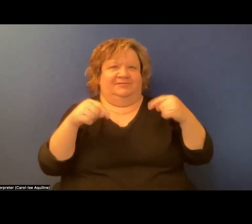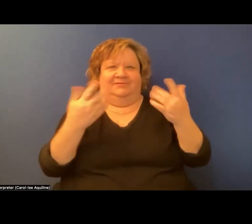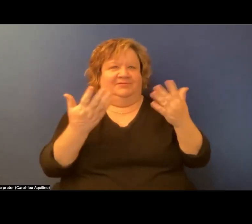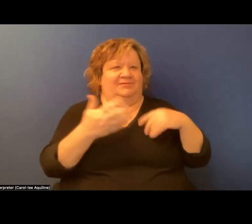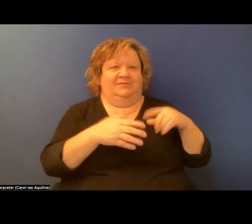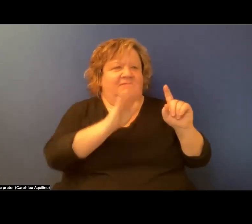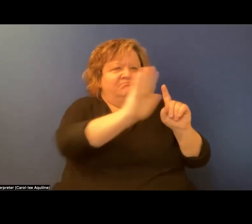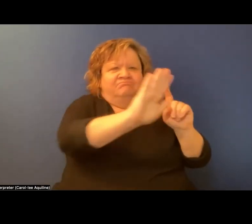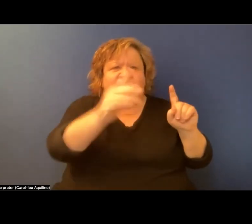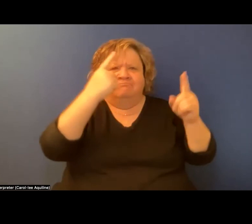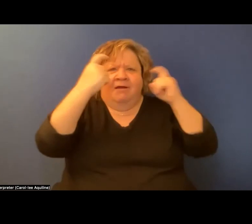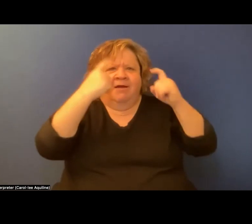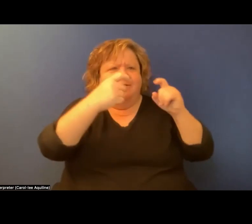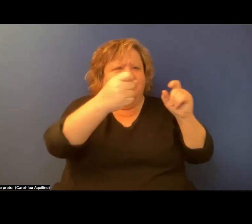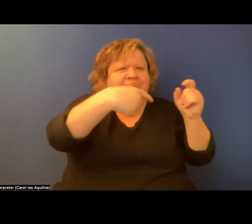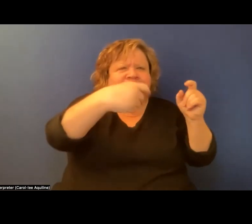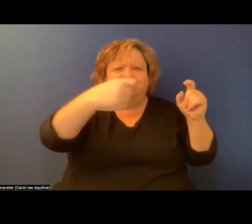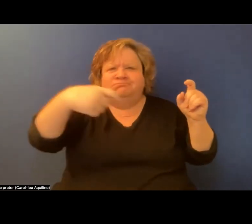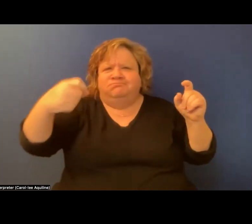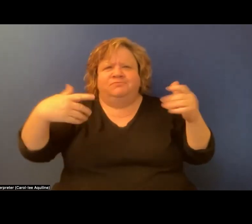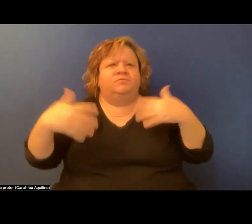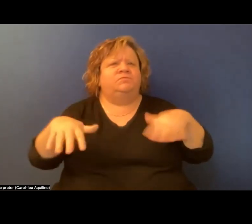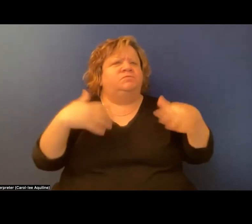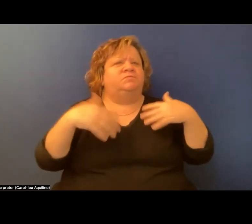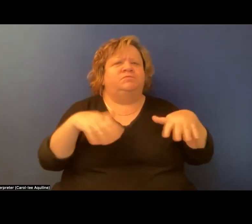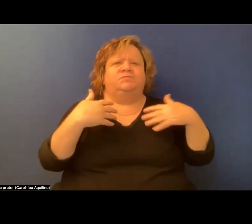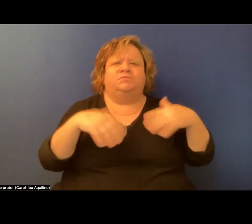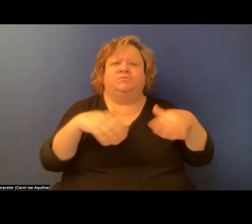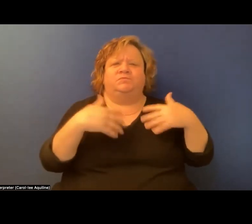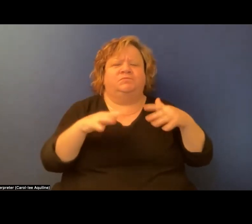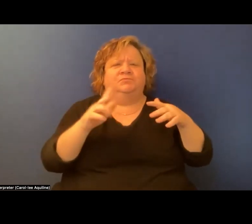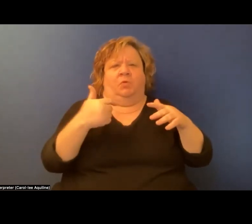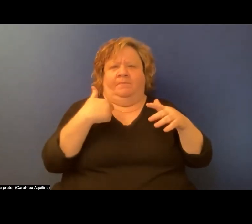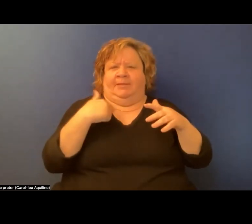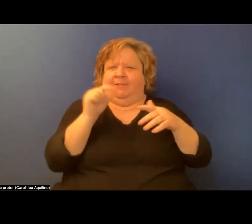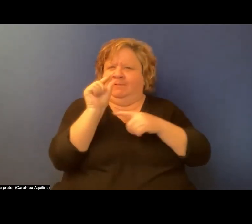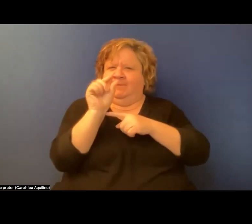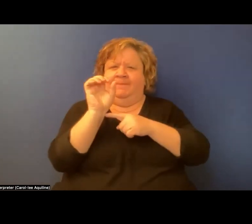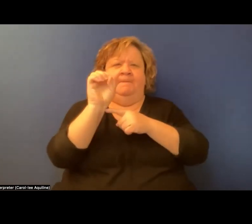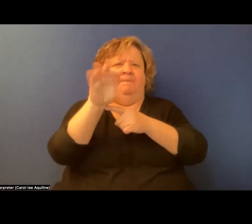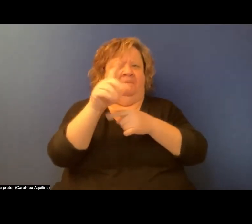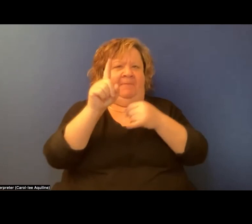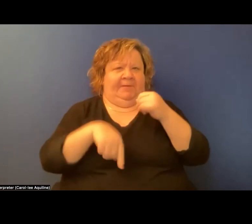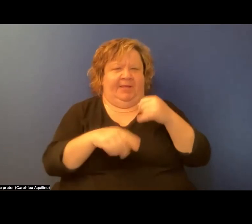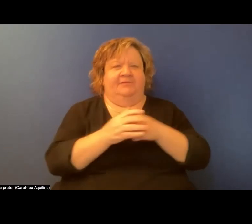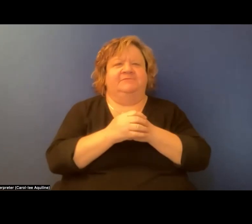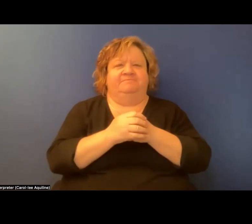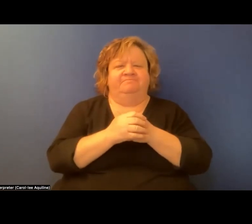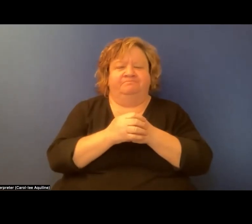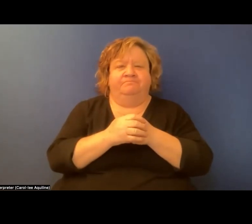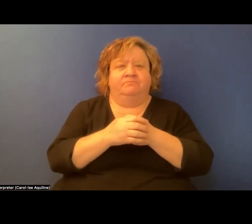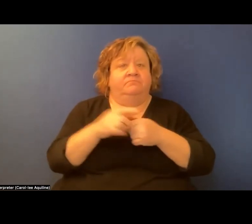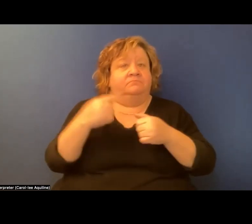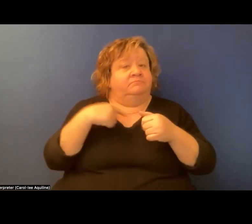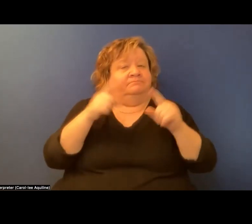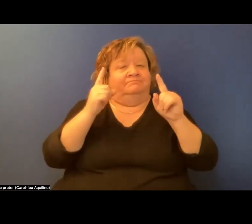conclude by highlighting the fact that we really need to also work on documentation